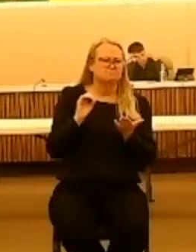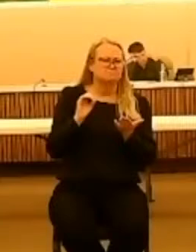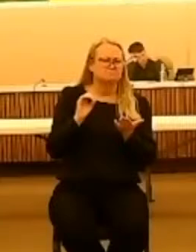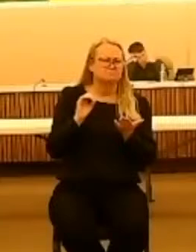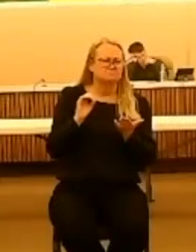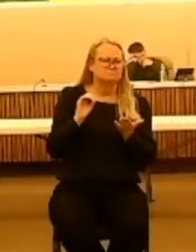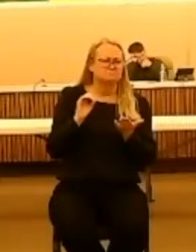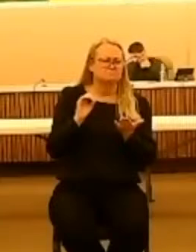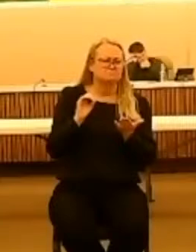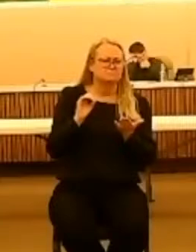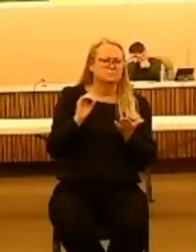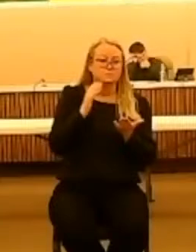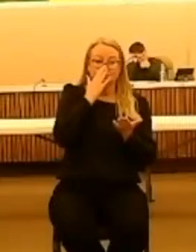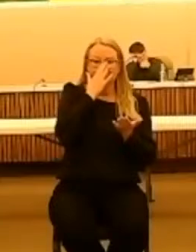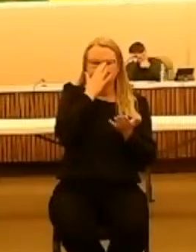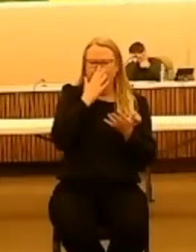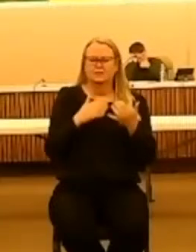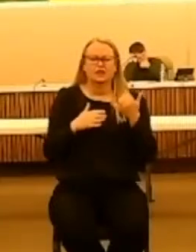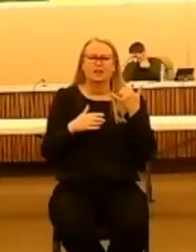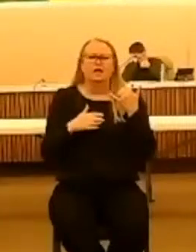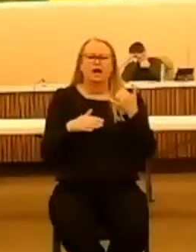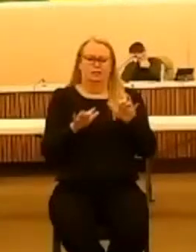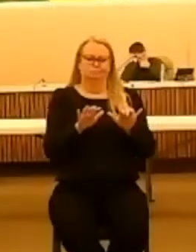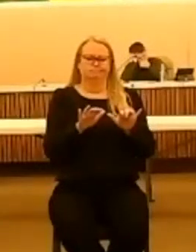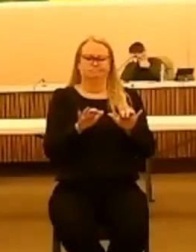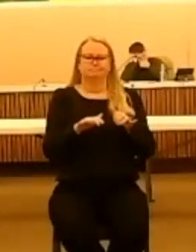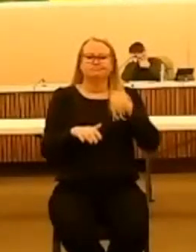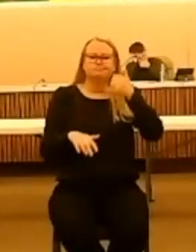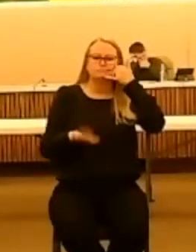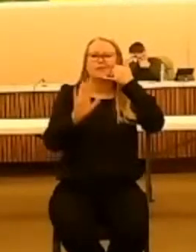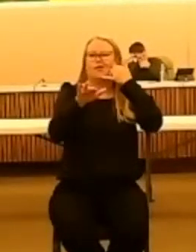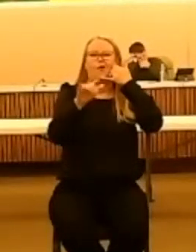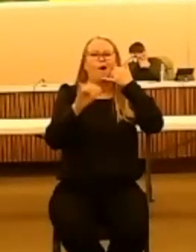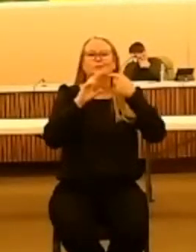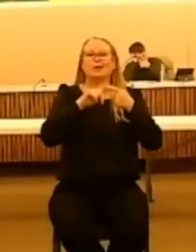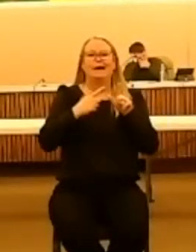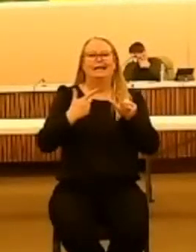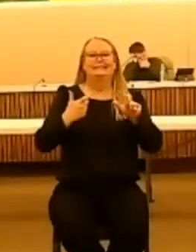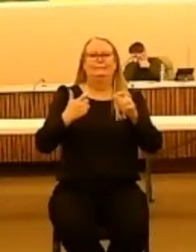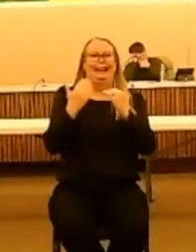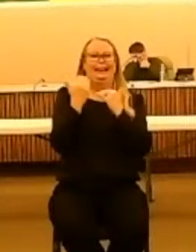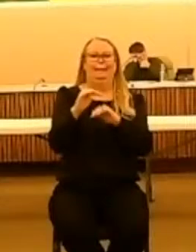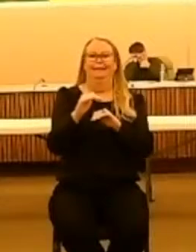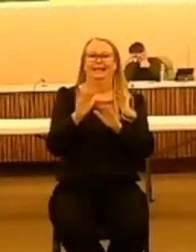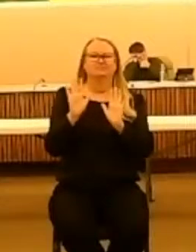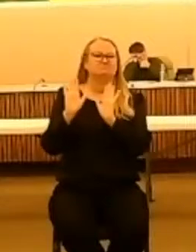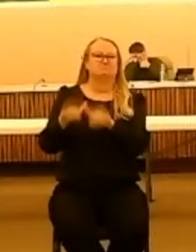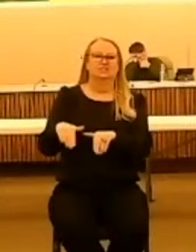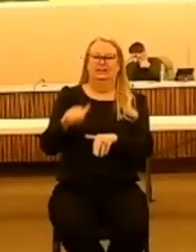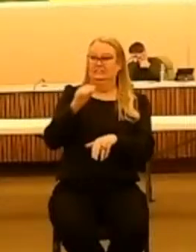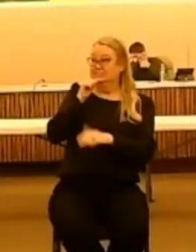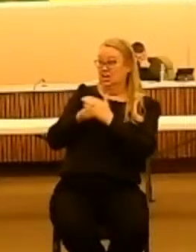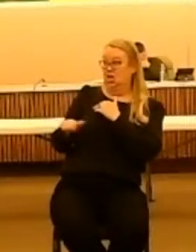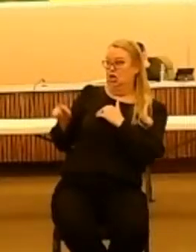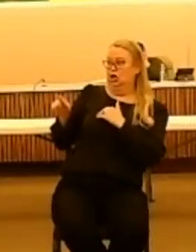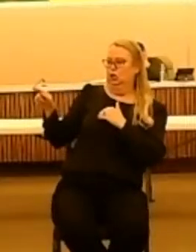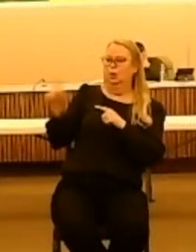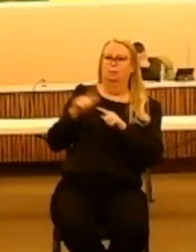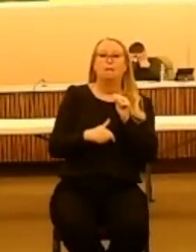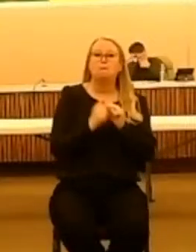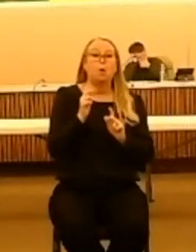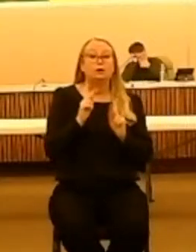I'm good. I just mentioned it in the chat. So this regarding the speed limit, and it's not your area, but most people are not following